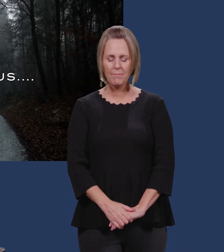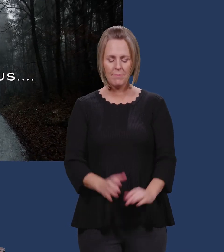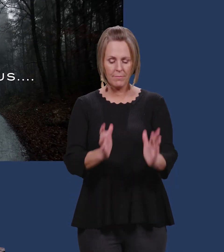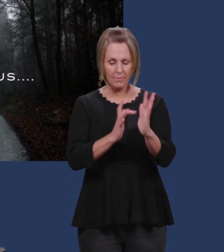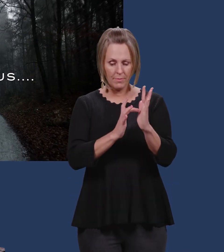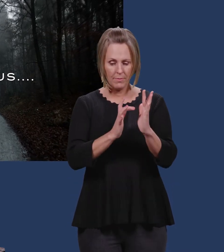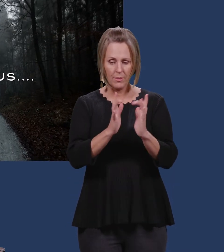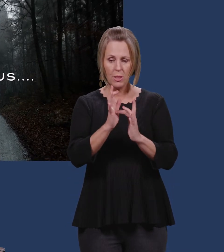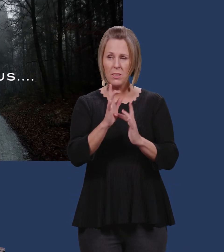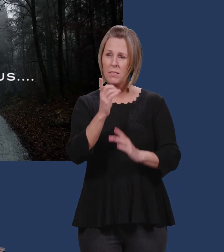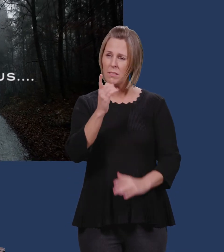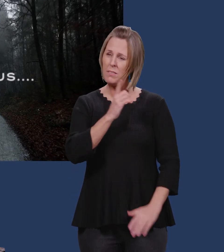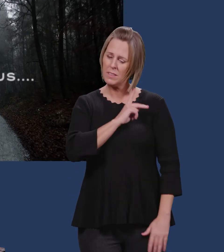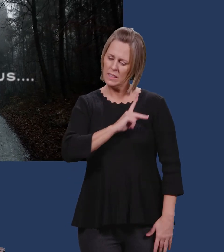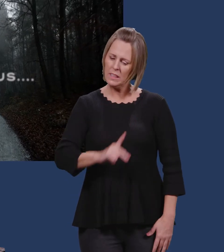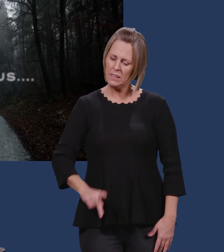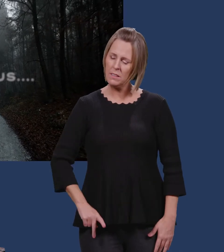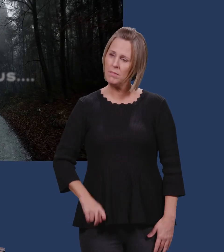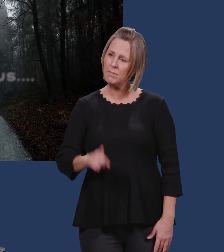King Jesus,